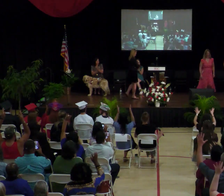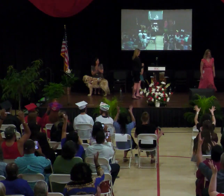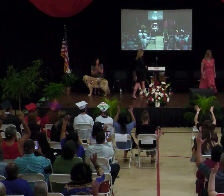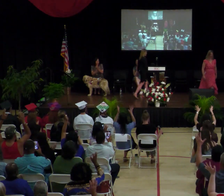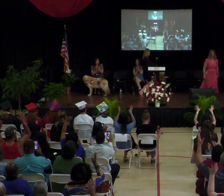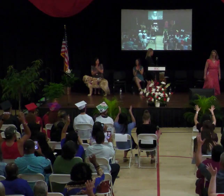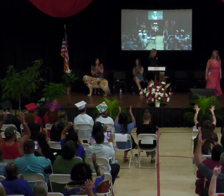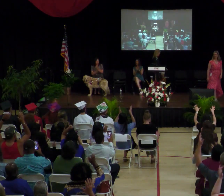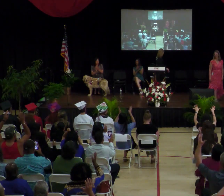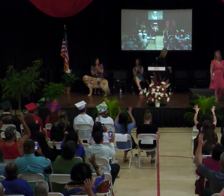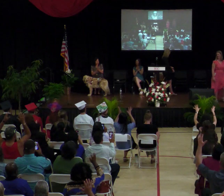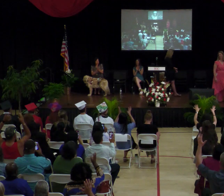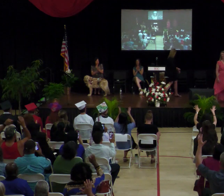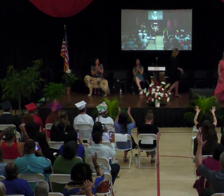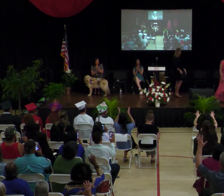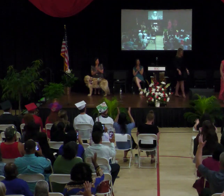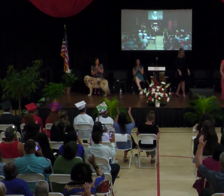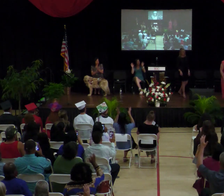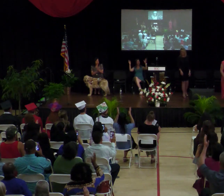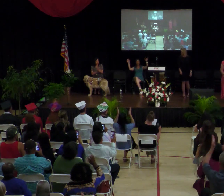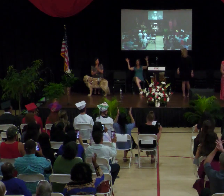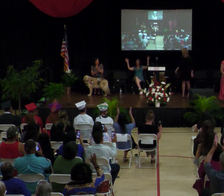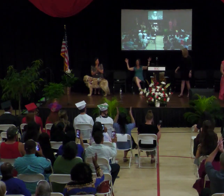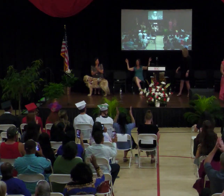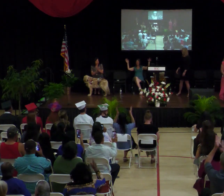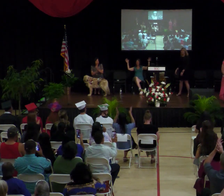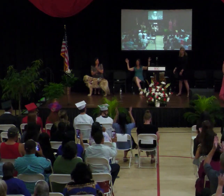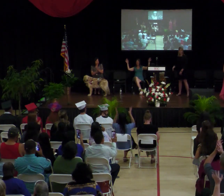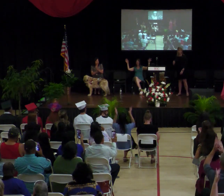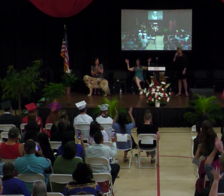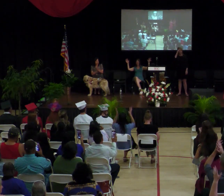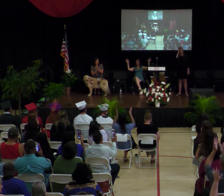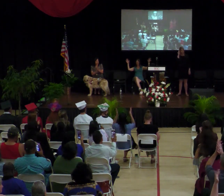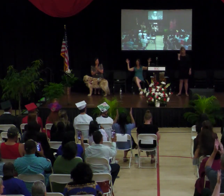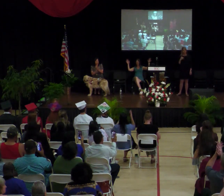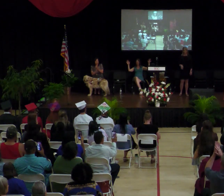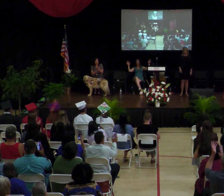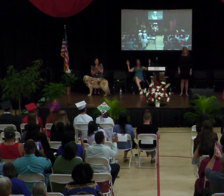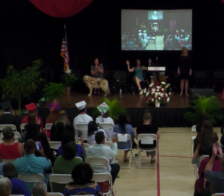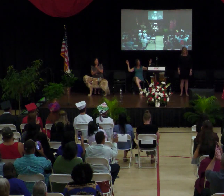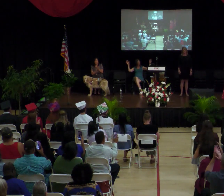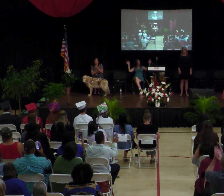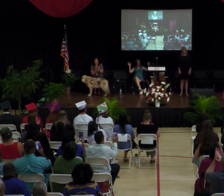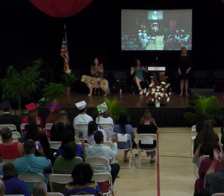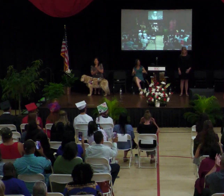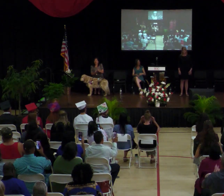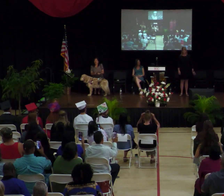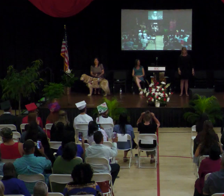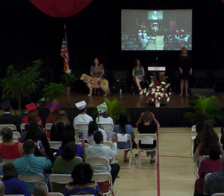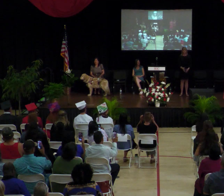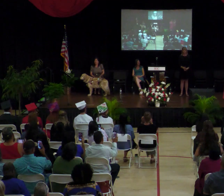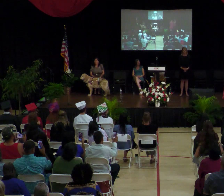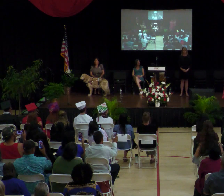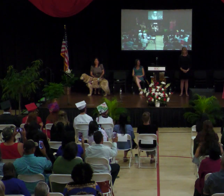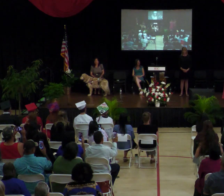Principles Jamie Lugo And Kristen Husnelson Take their place At the front of stage Principle Jamie Lugo Will take over Audio description